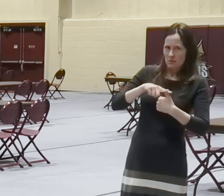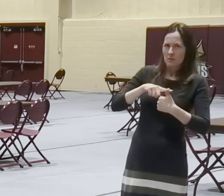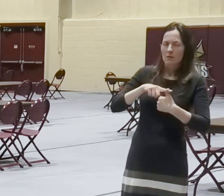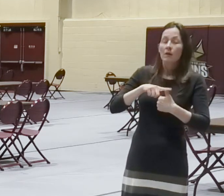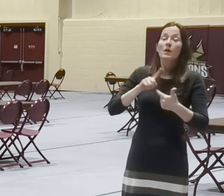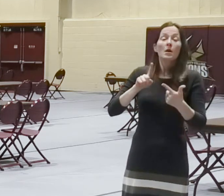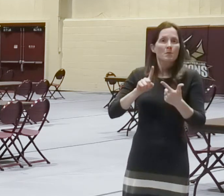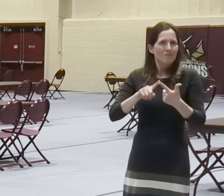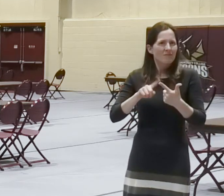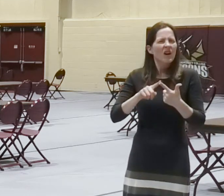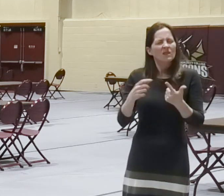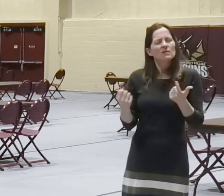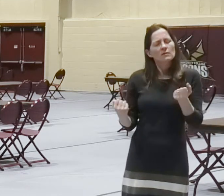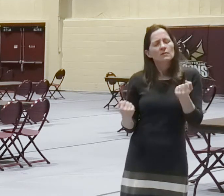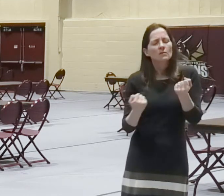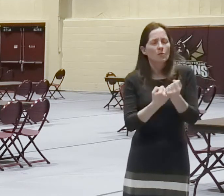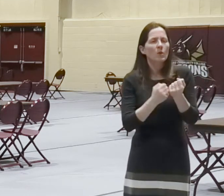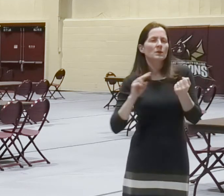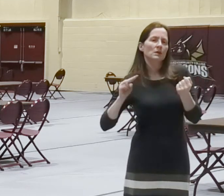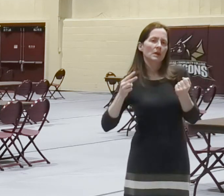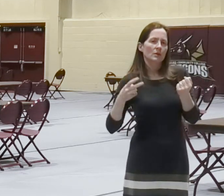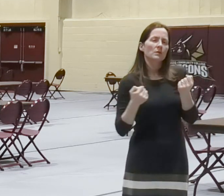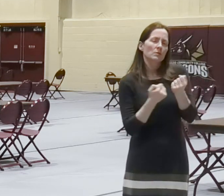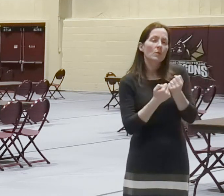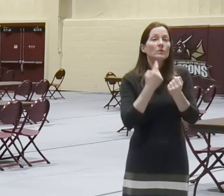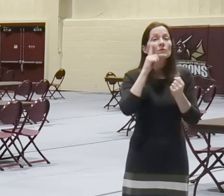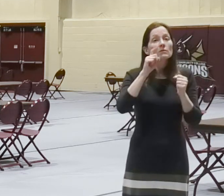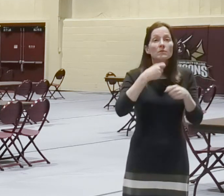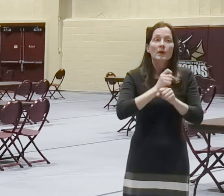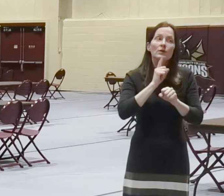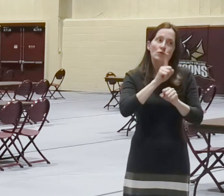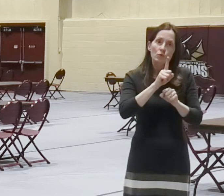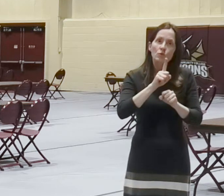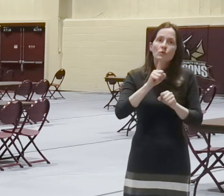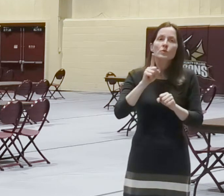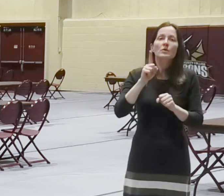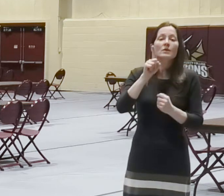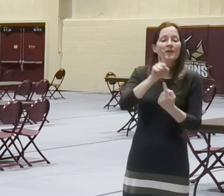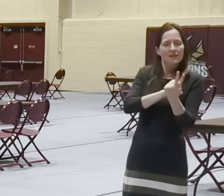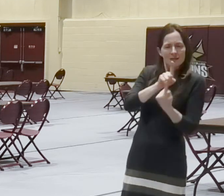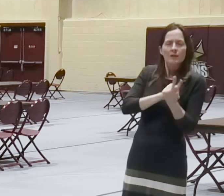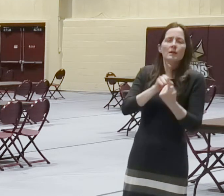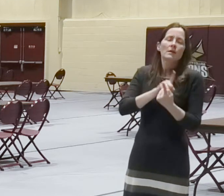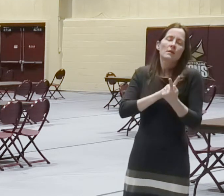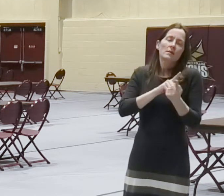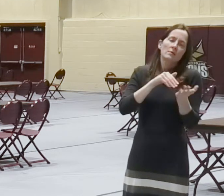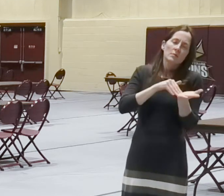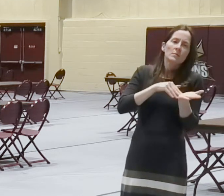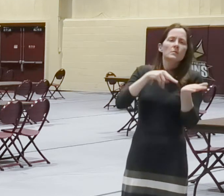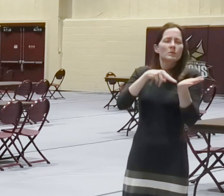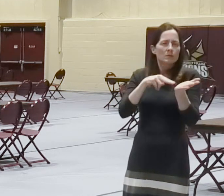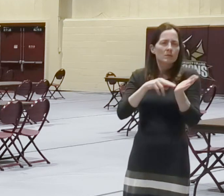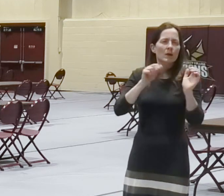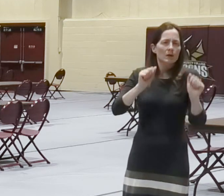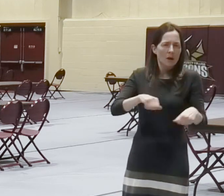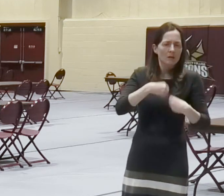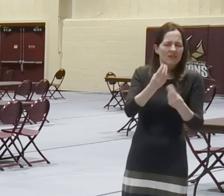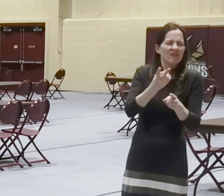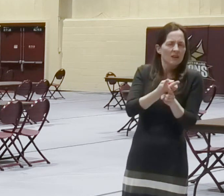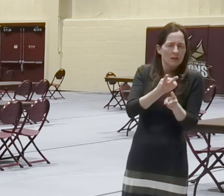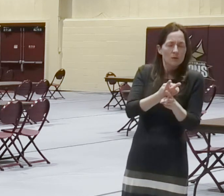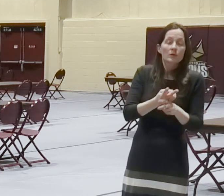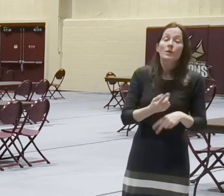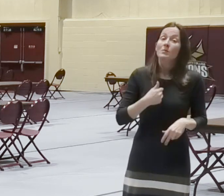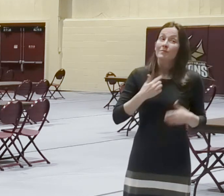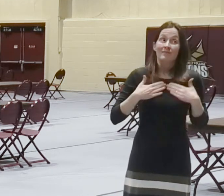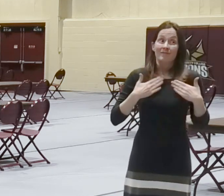operational support necessary to enable frontline clinicians in delivering patient care. And I'm happy to say today, we will actually